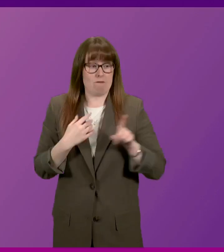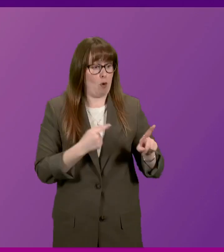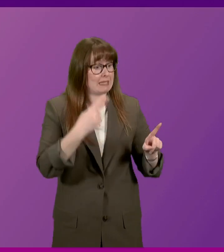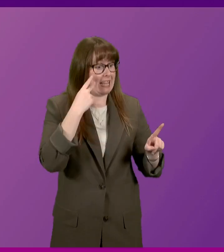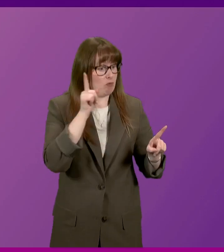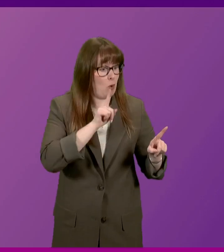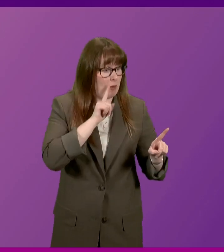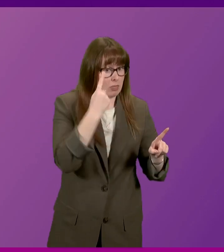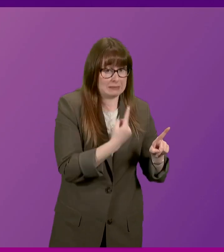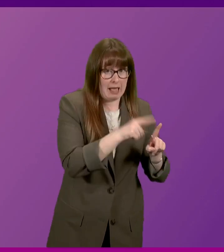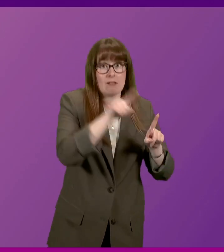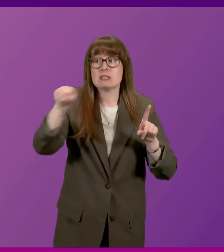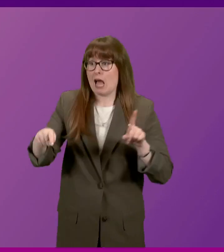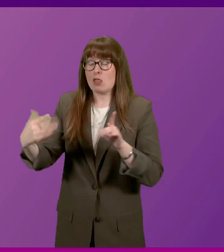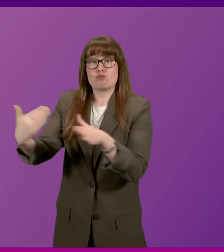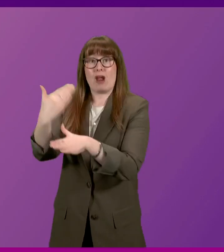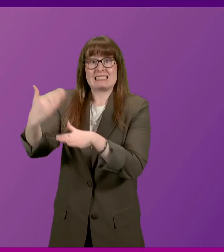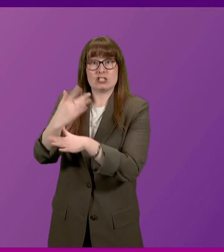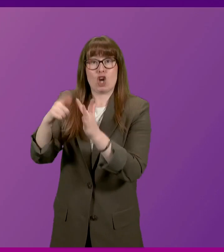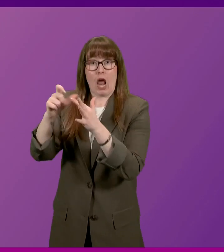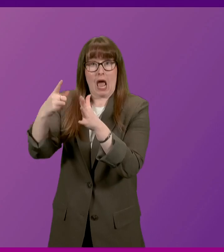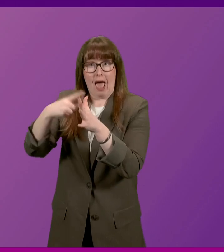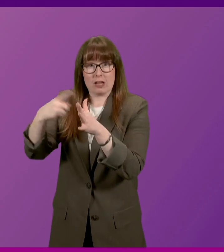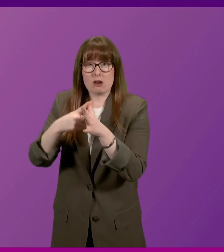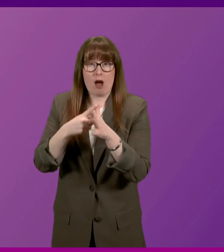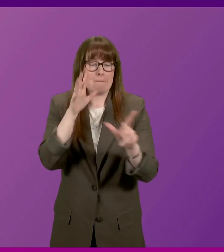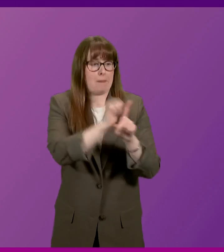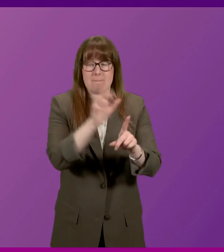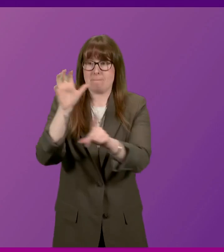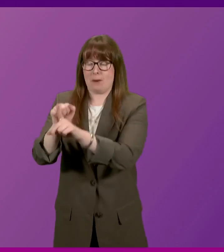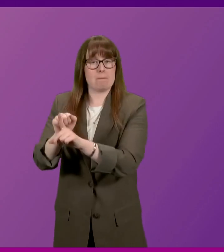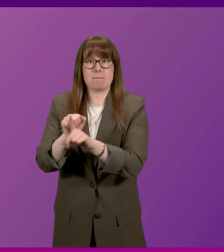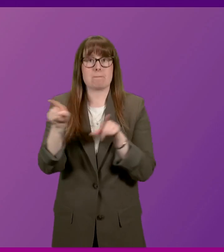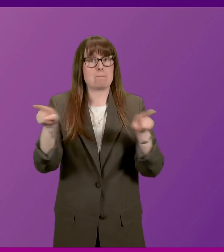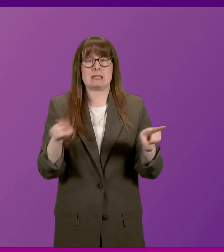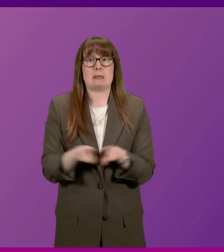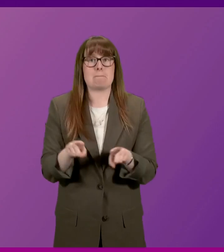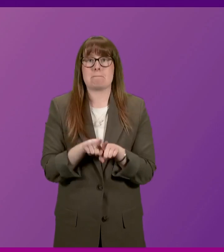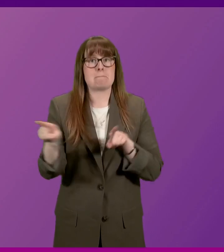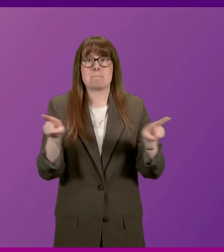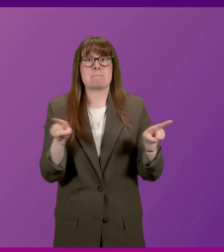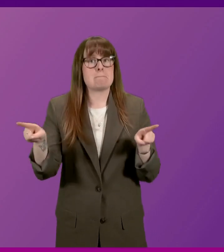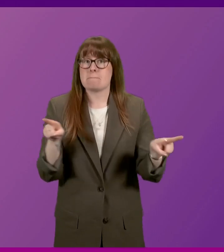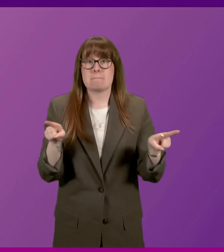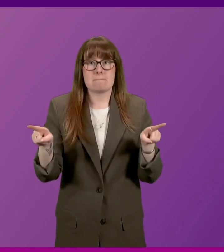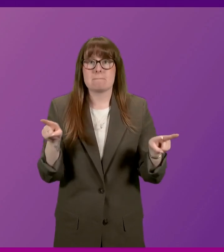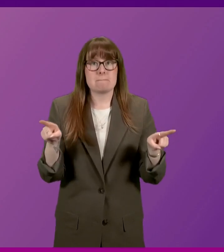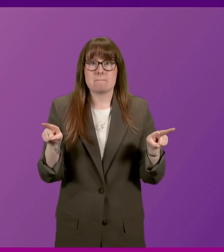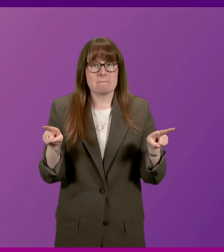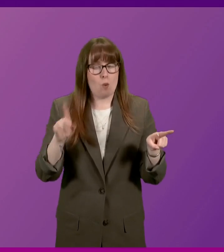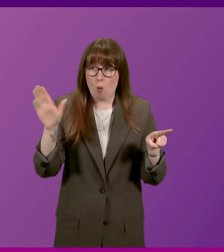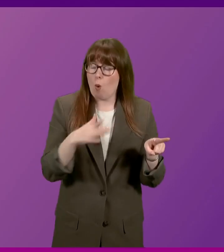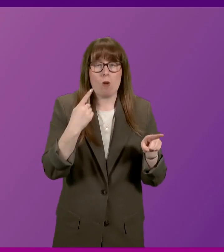women themselves and the practitioners we could see were resonated with one another, and they all were pointing